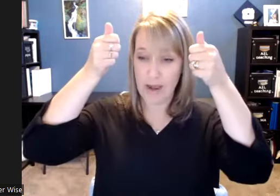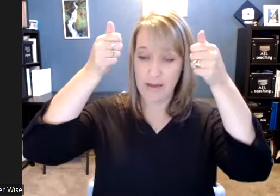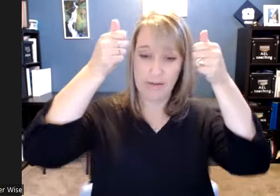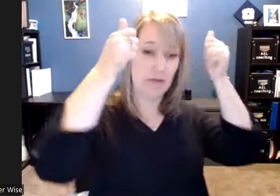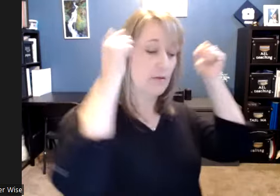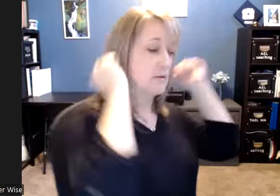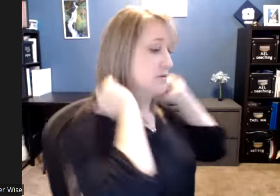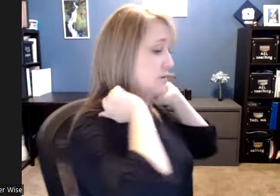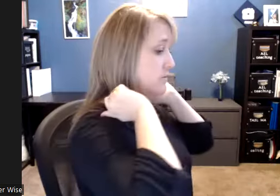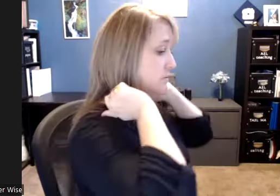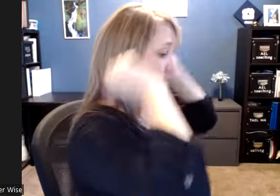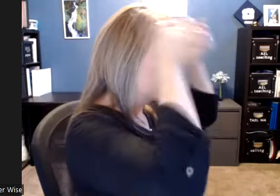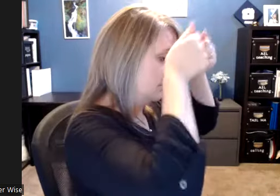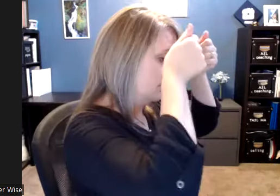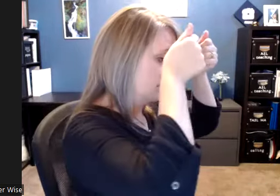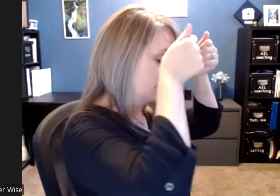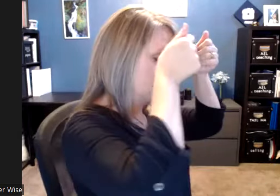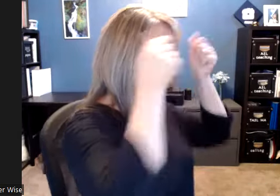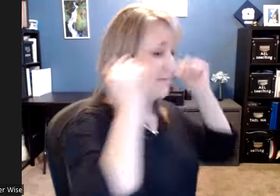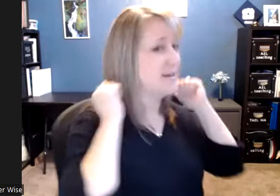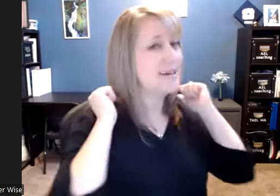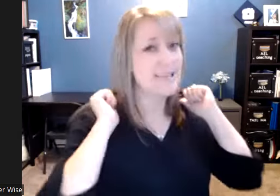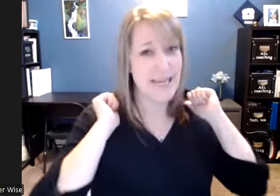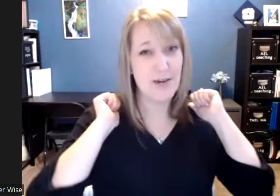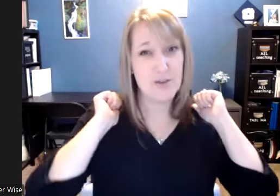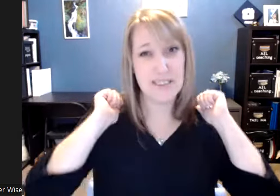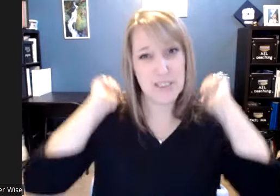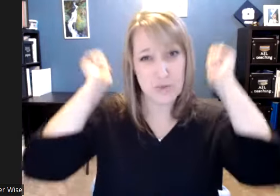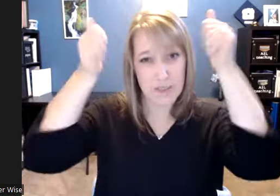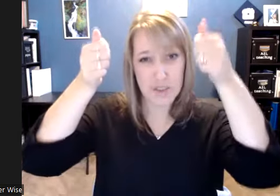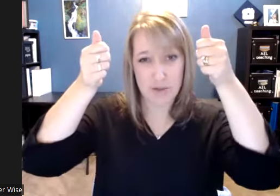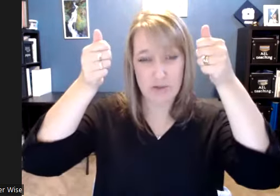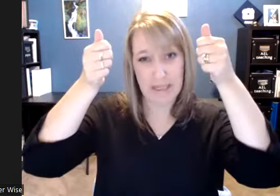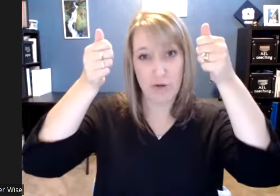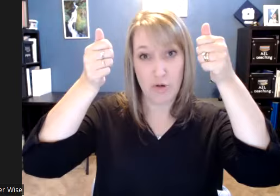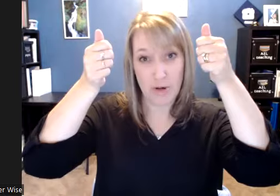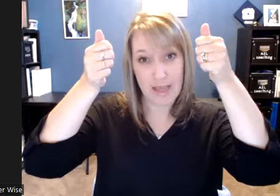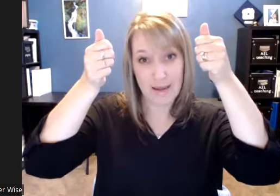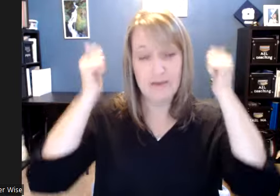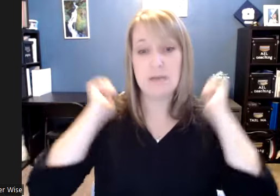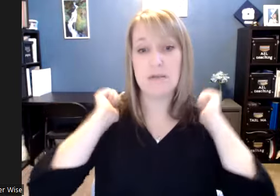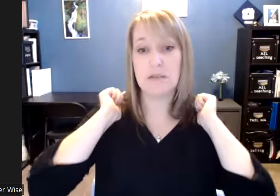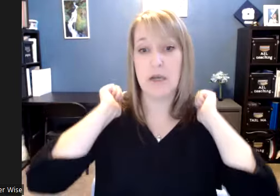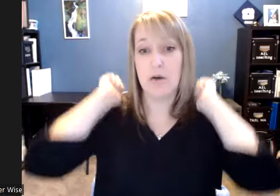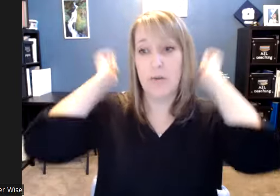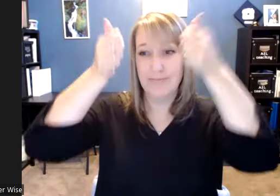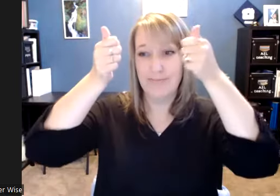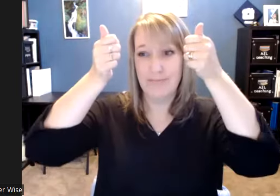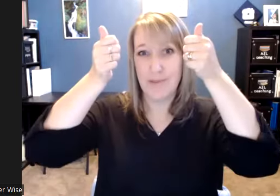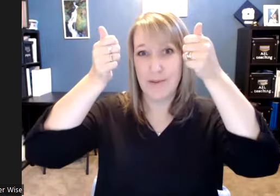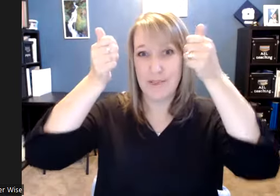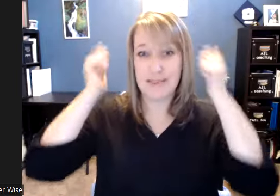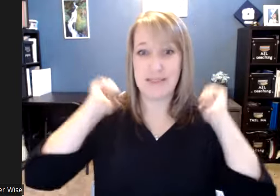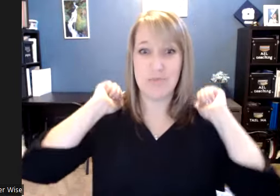head. So that is how you sign sweatshirt or like hoodie. So maybe it means the same